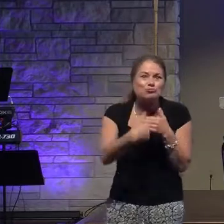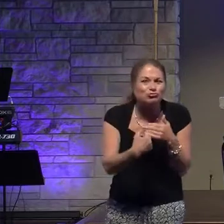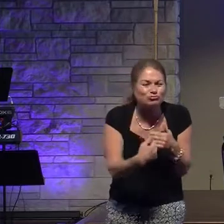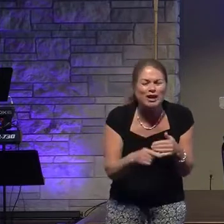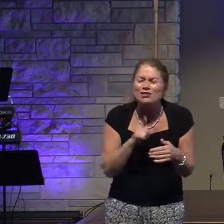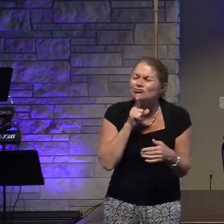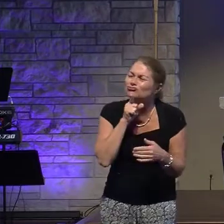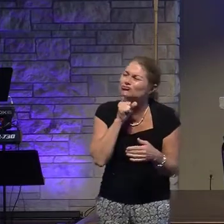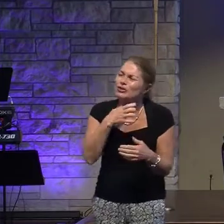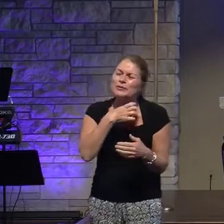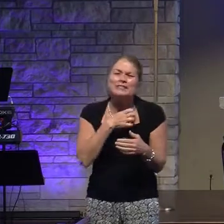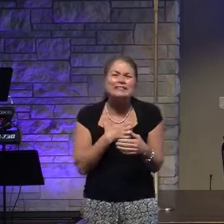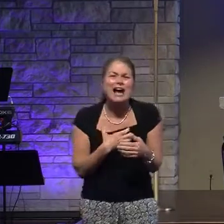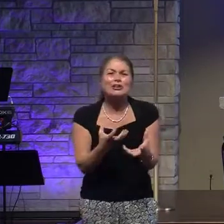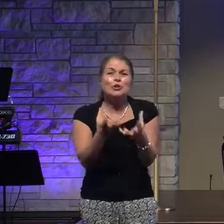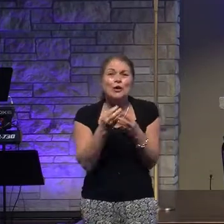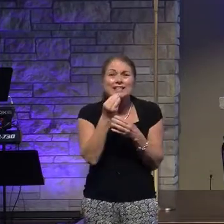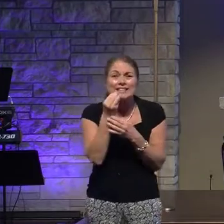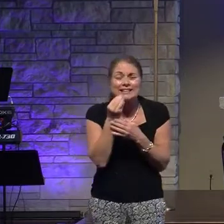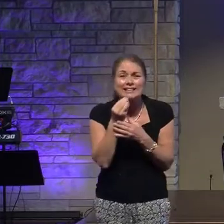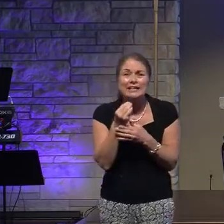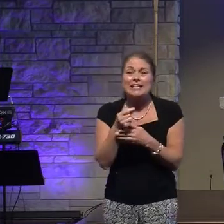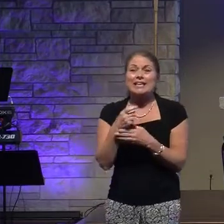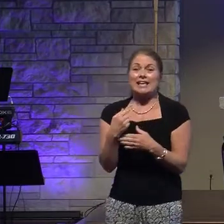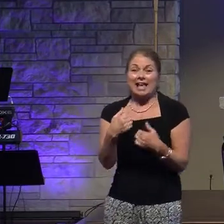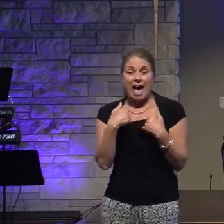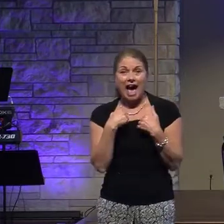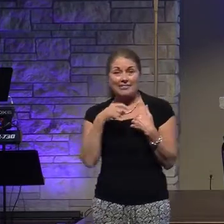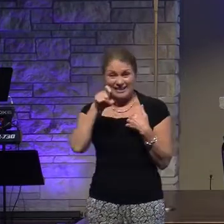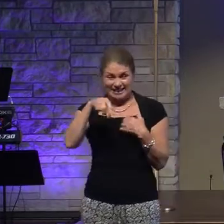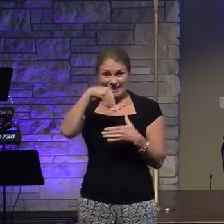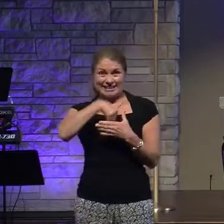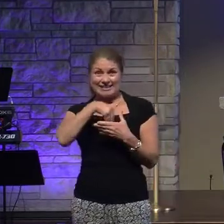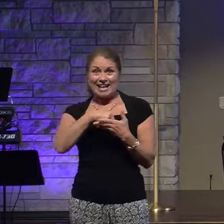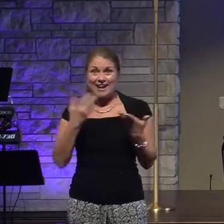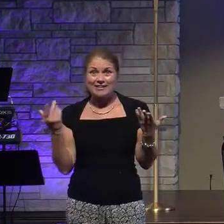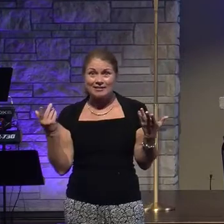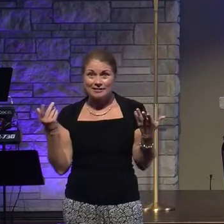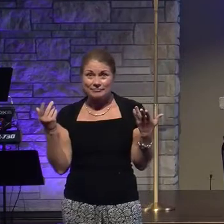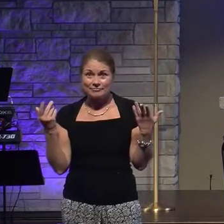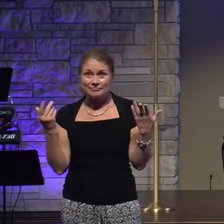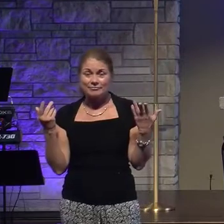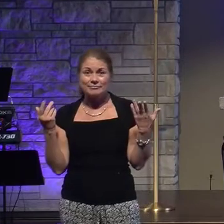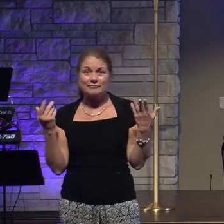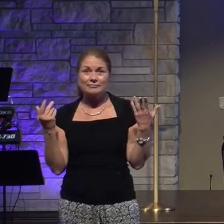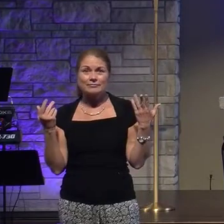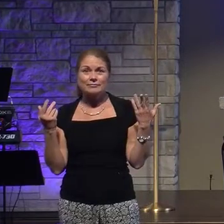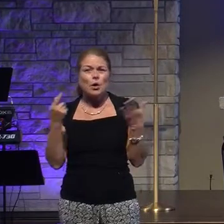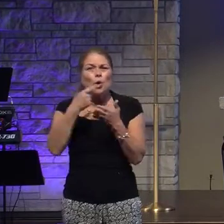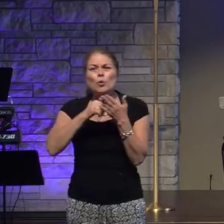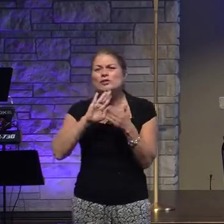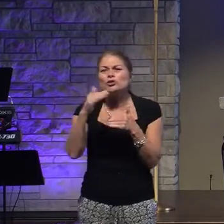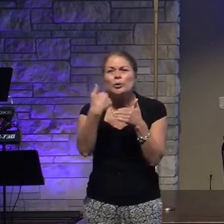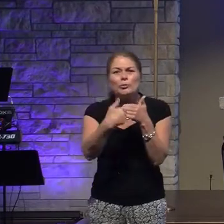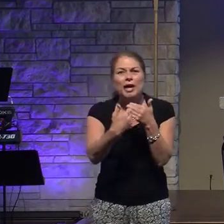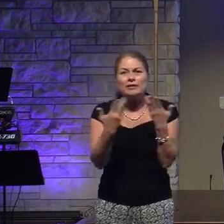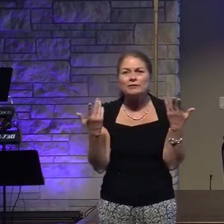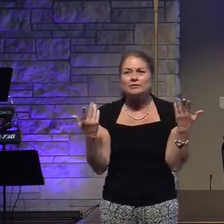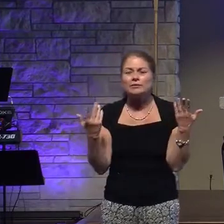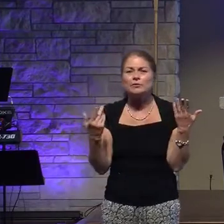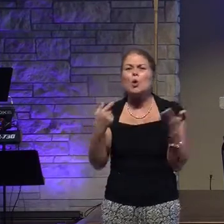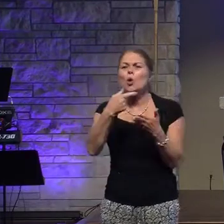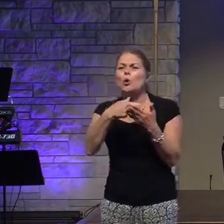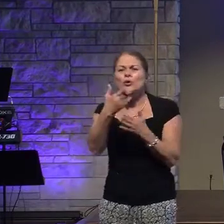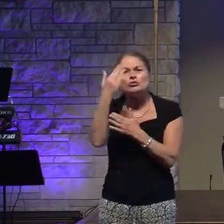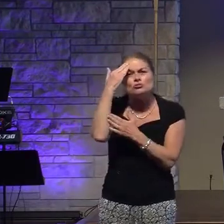to have something to eat. He had this need inside of him. What's your bread? What